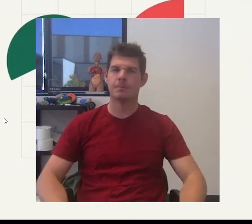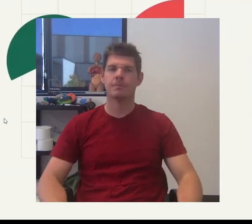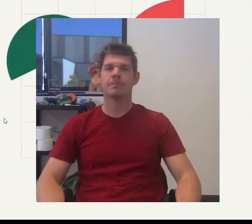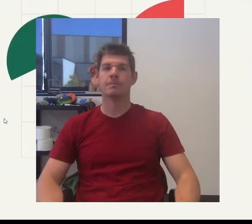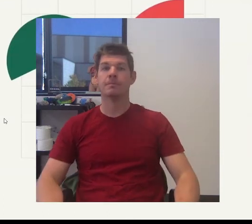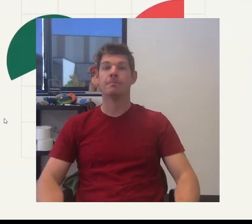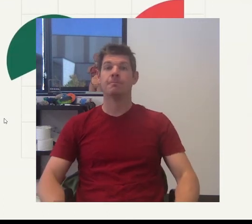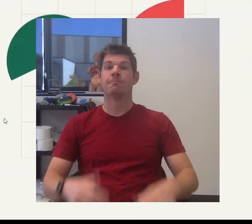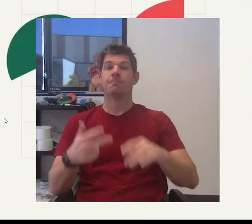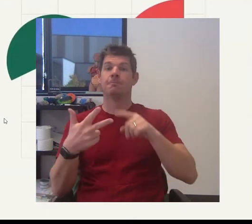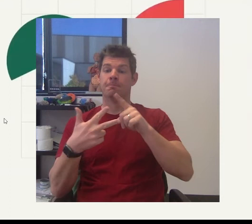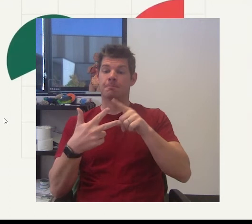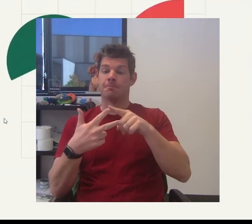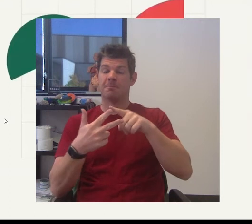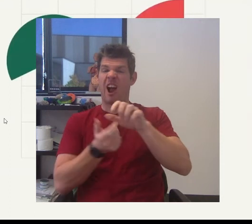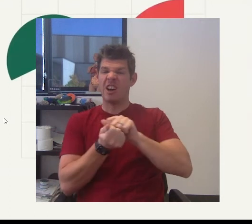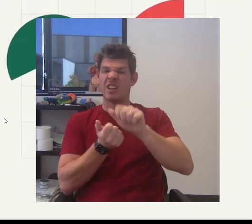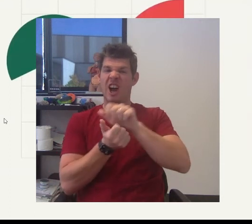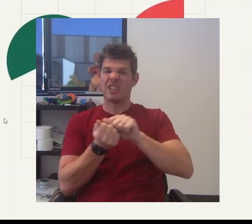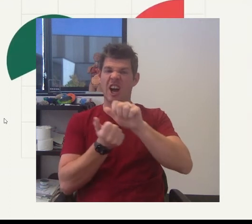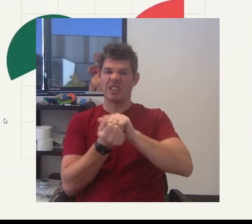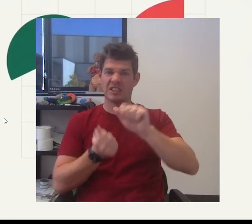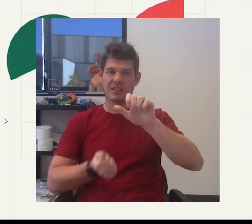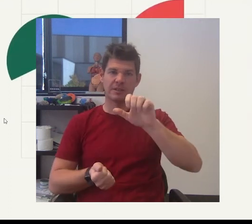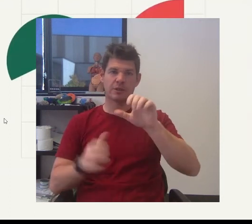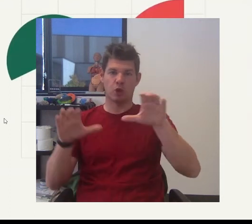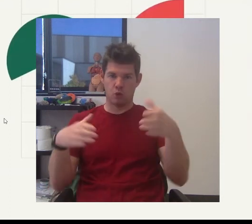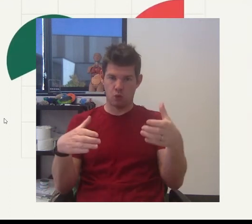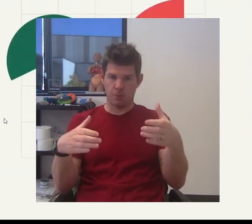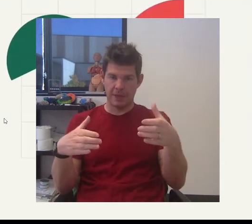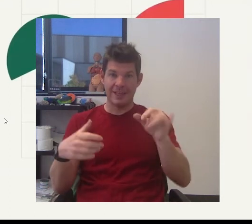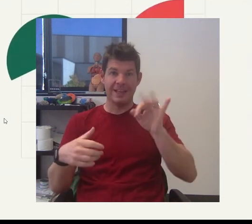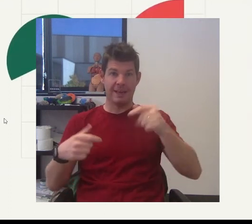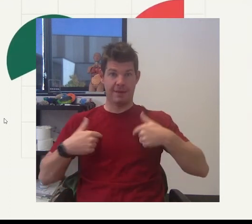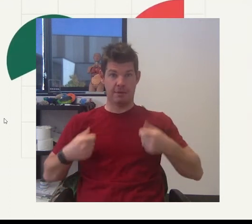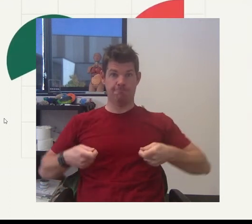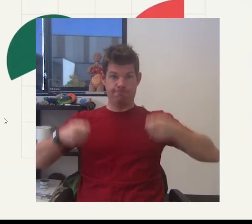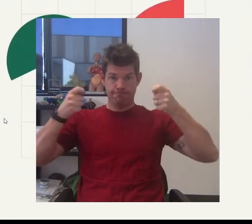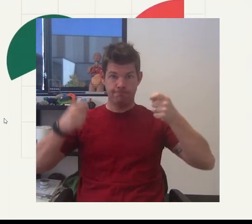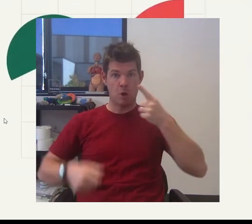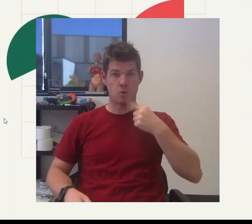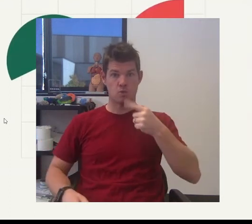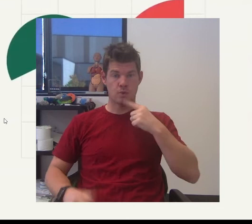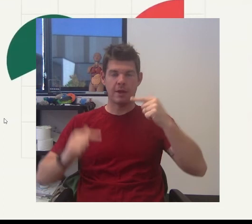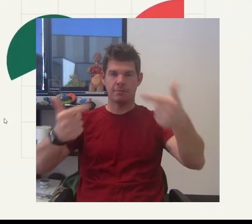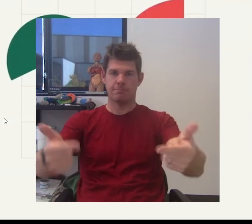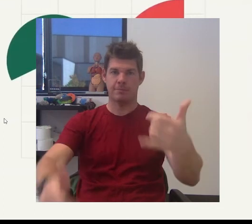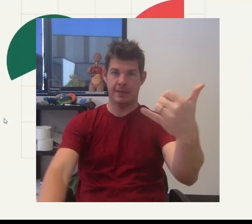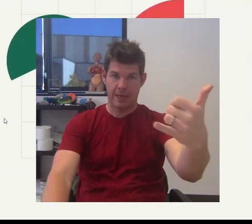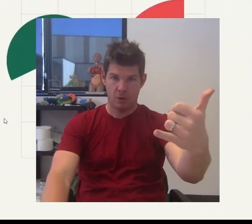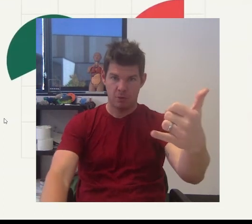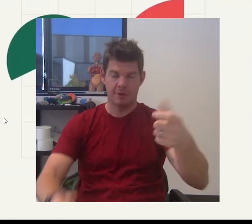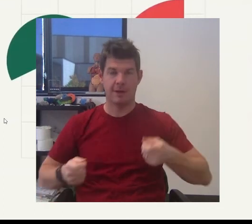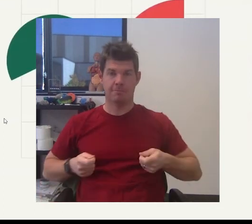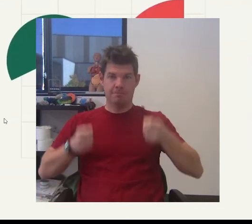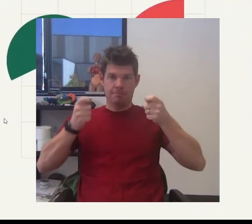all right? So if you're in the crunchy group, if my screen turns red, you're gonna make yours yellow. If my screen turns blue, you're